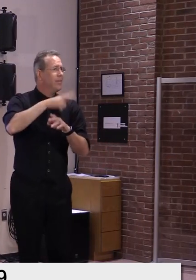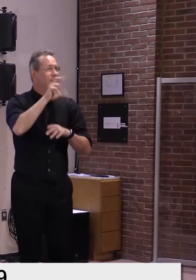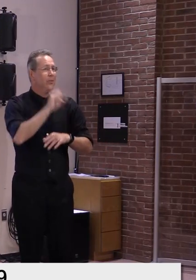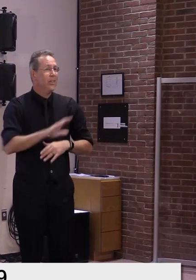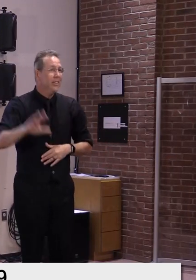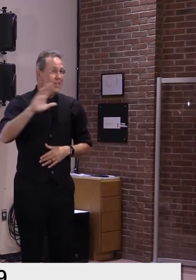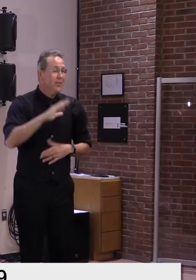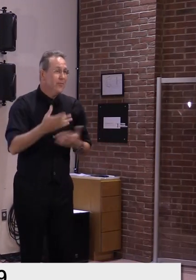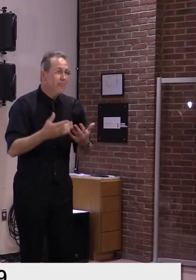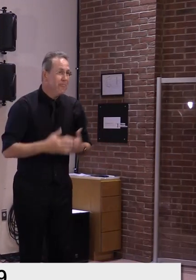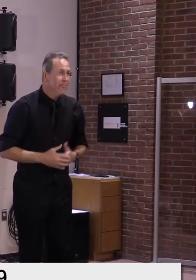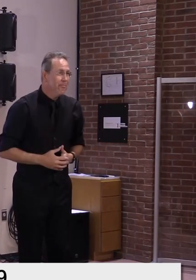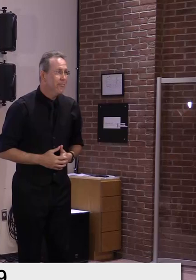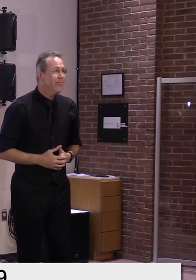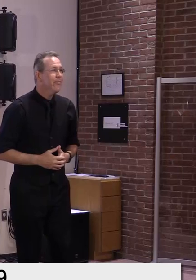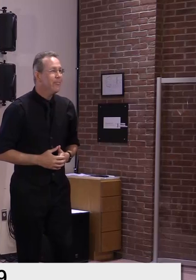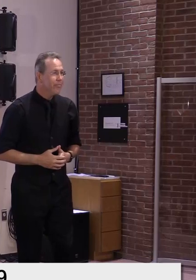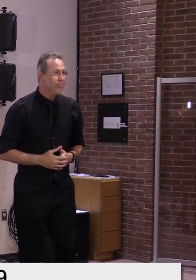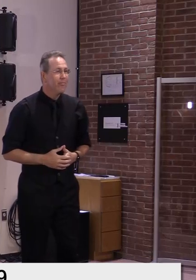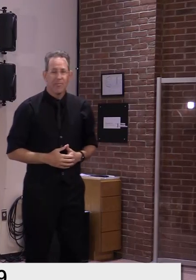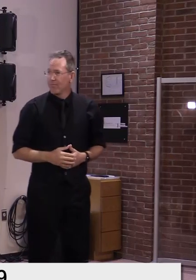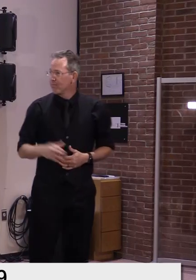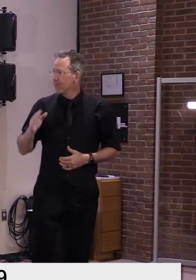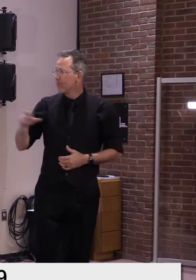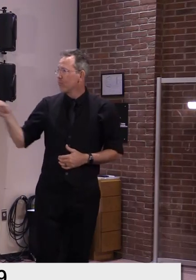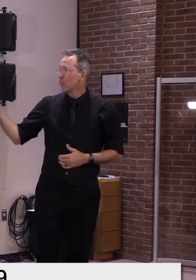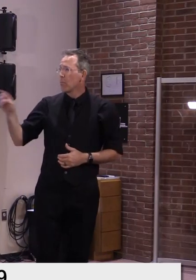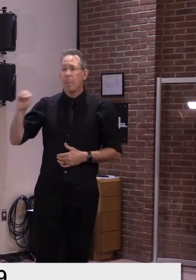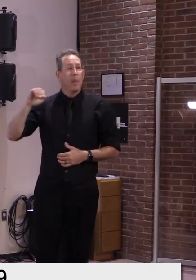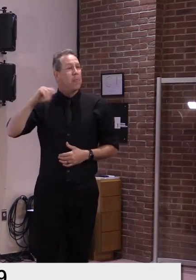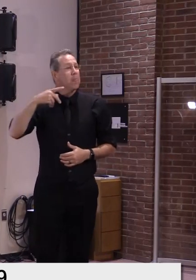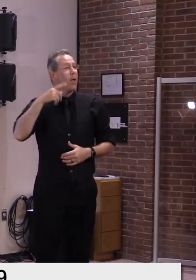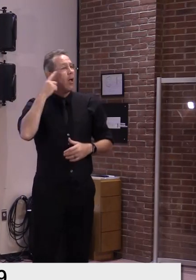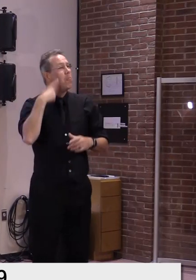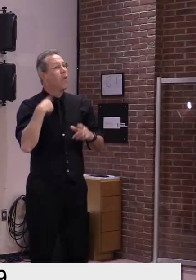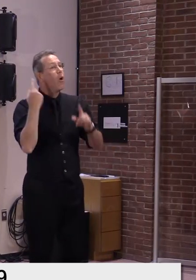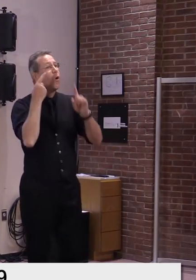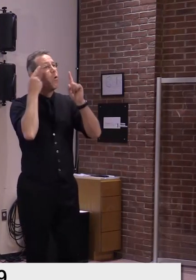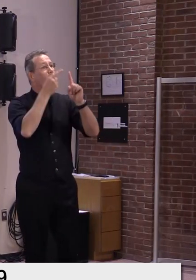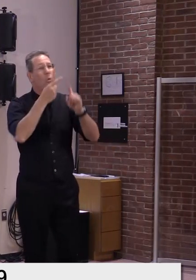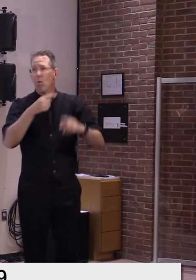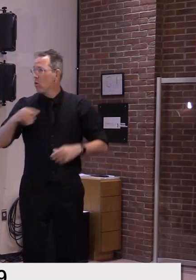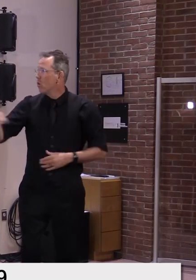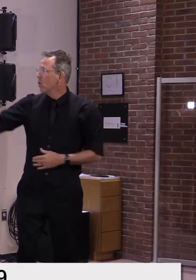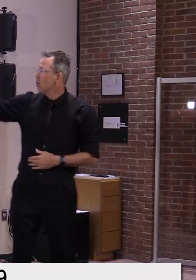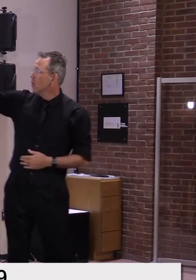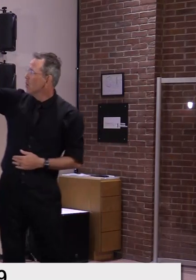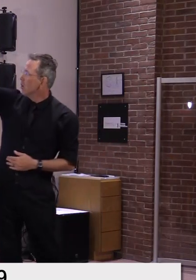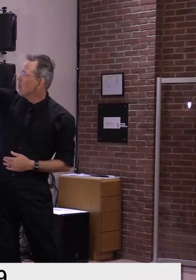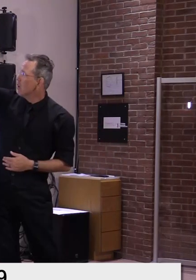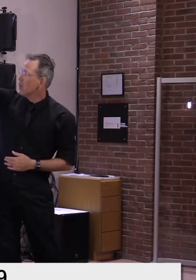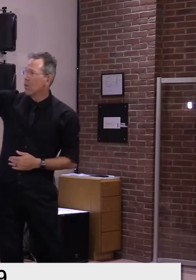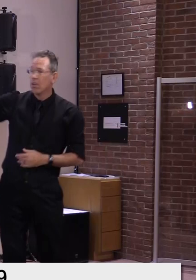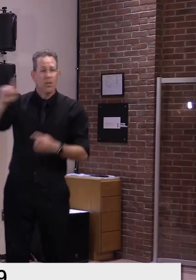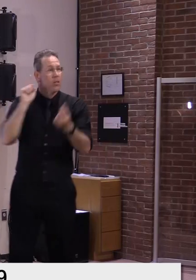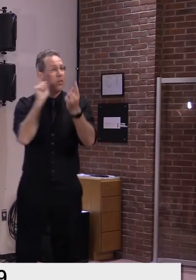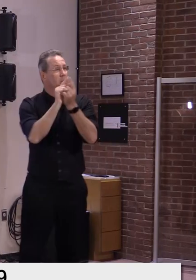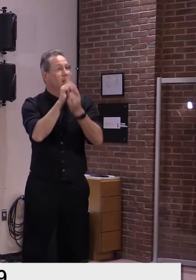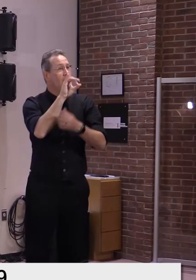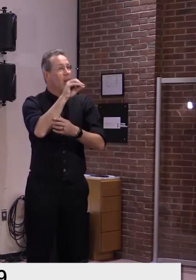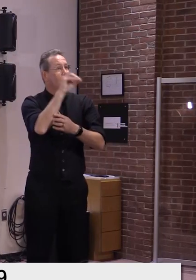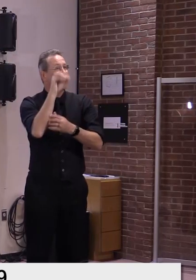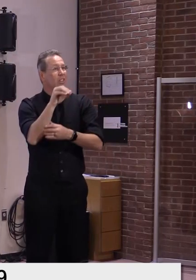we're making toward our 80% vaccination goal, with 76.9% of eligible Vermonters having started vaccination, leaving